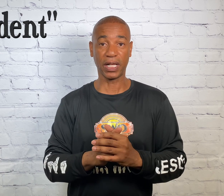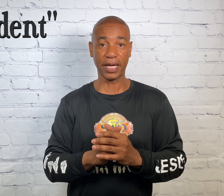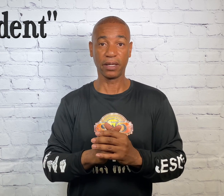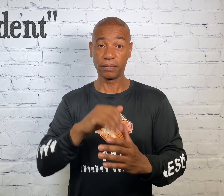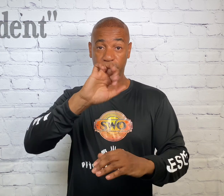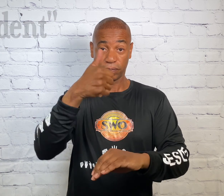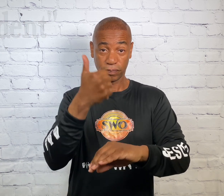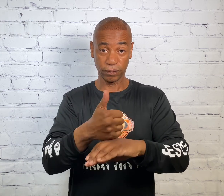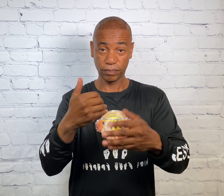like.